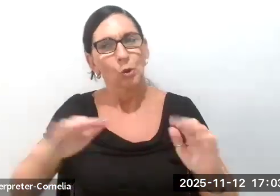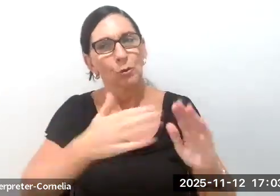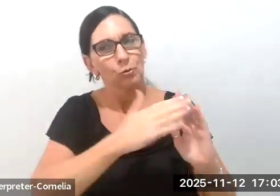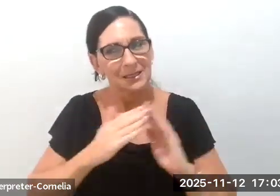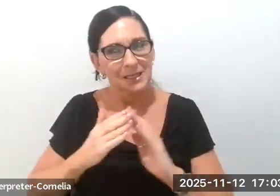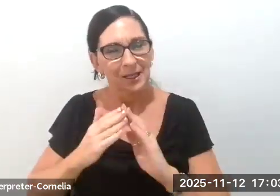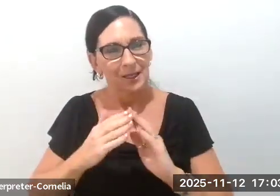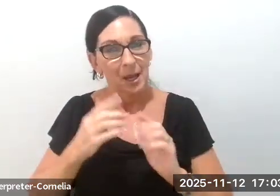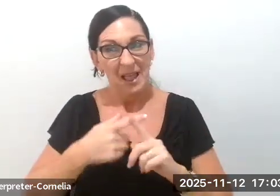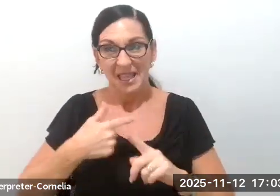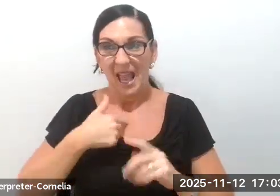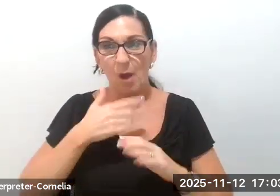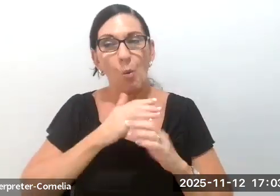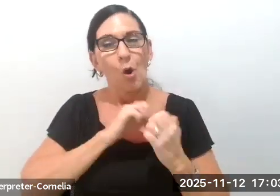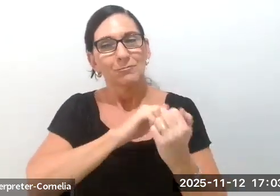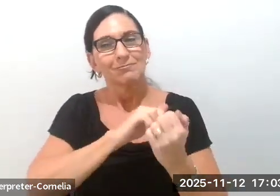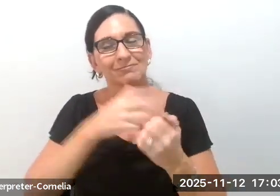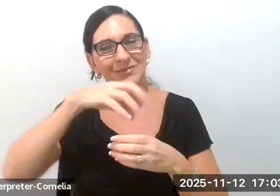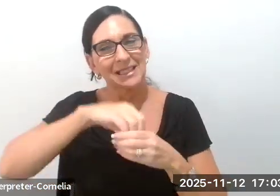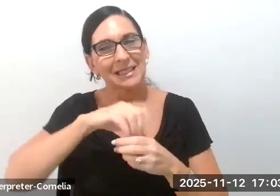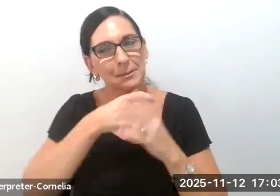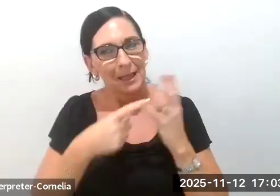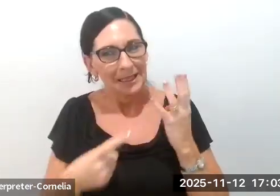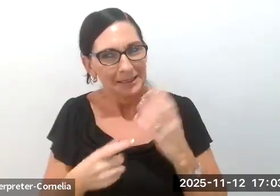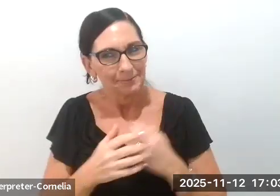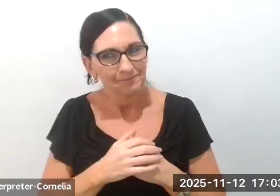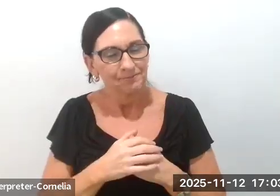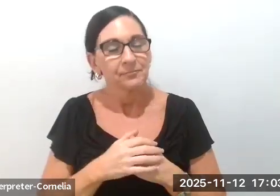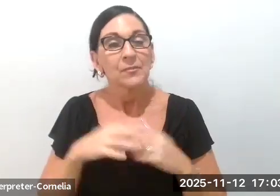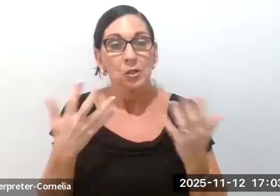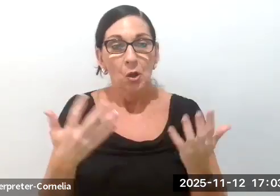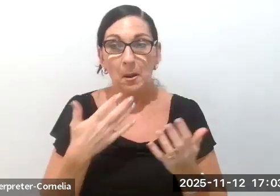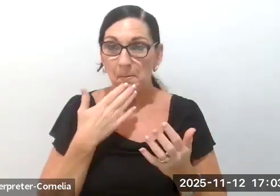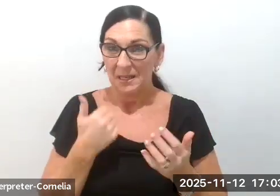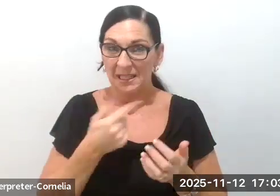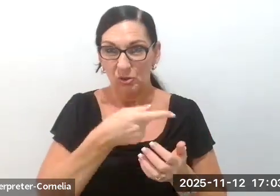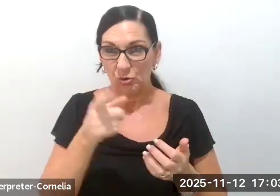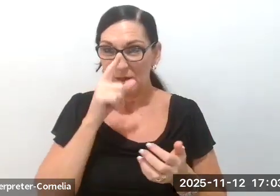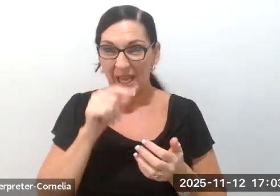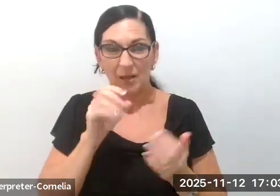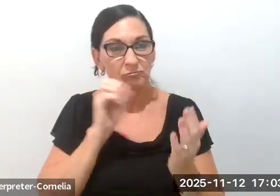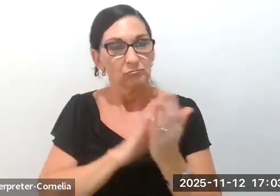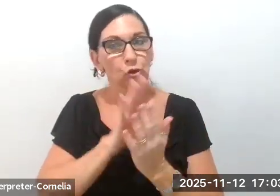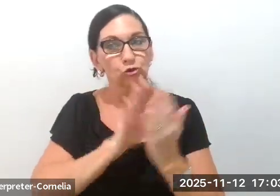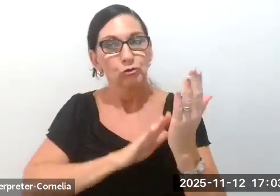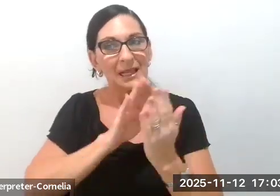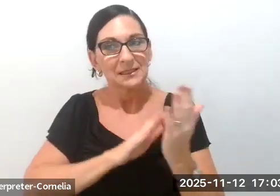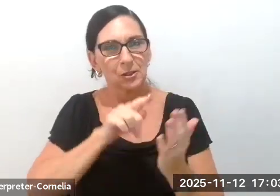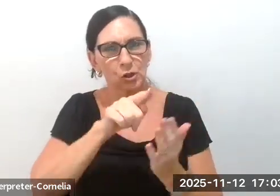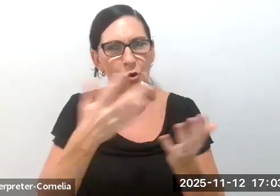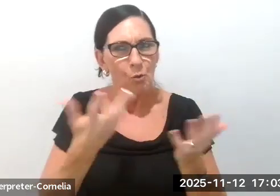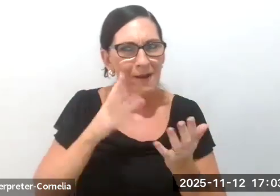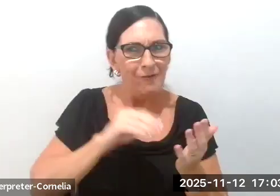our work together in the disability sector. So please feel free to acknowledge in the chat the lands you're